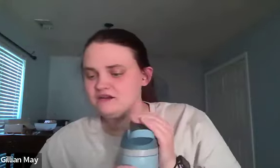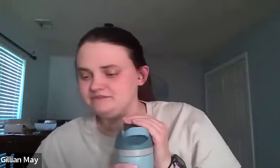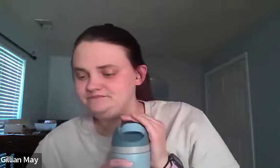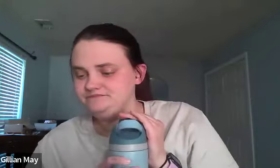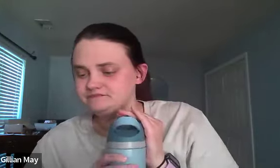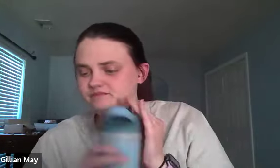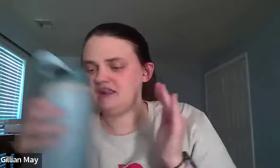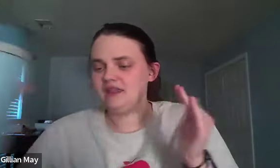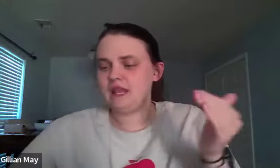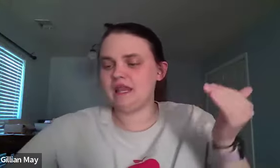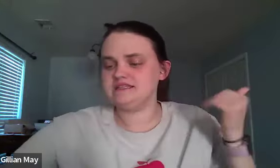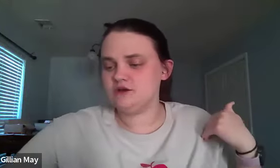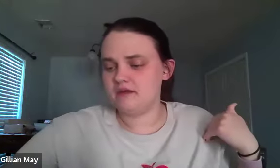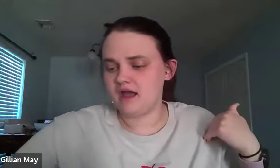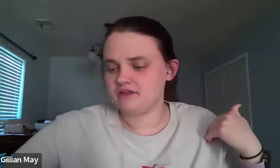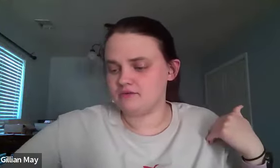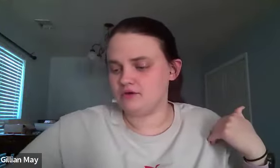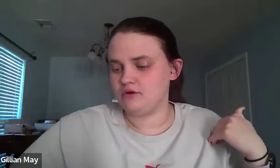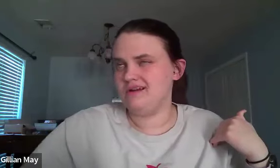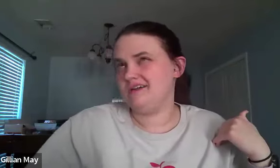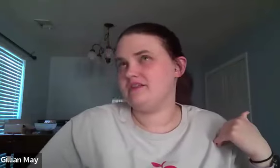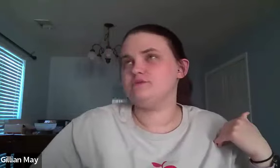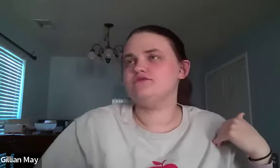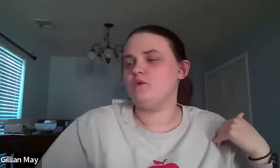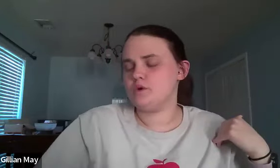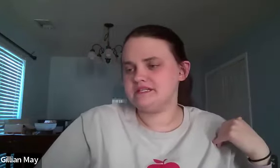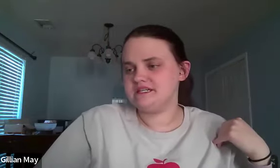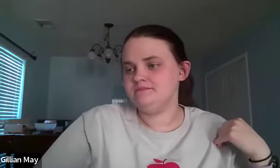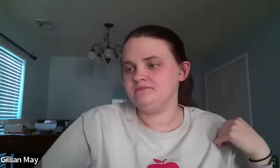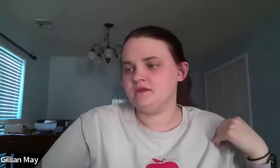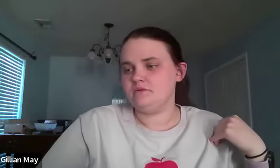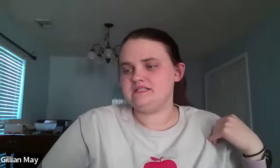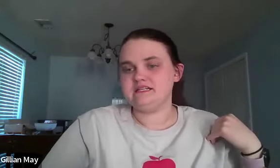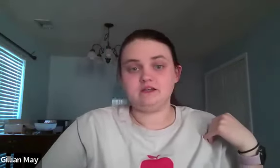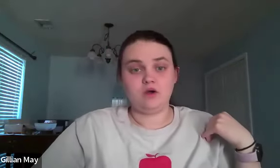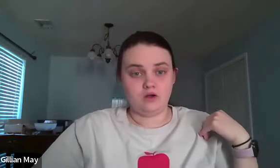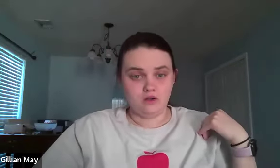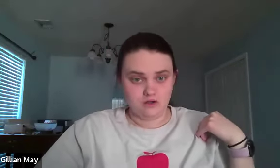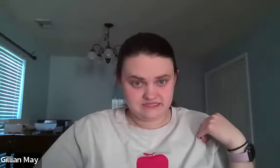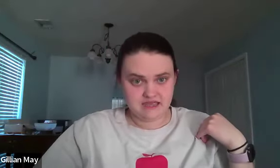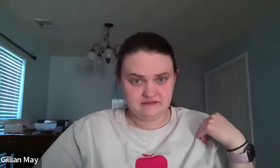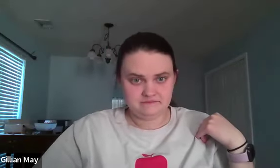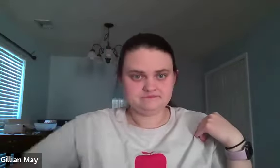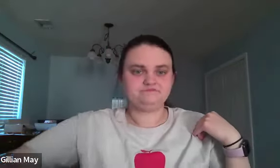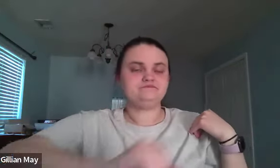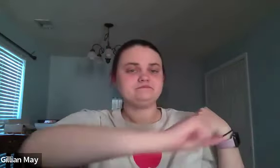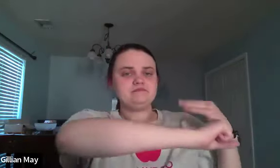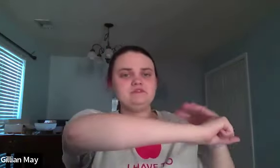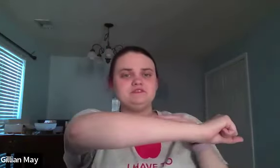right. Let's go back through. I think there was 4 we did. We did all day. So